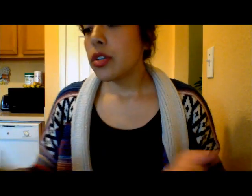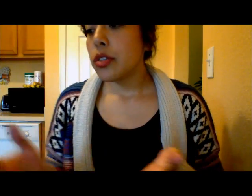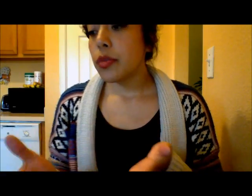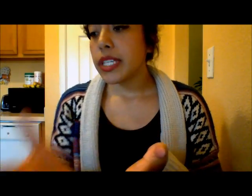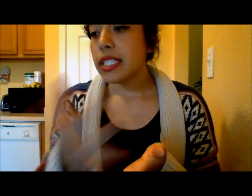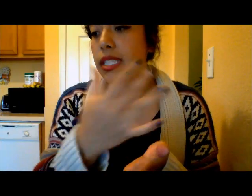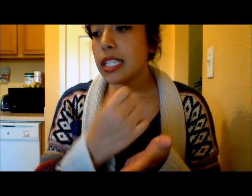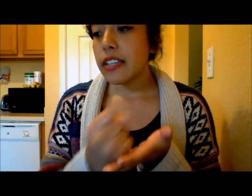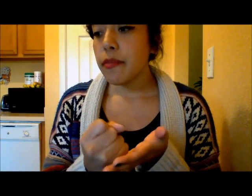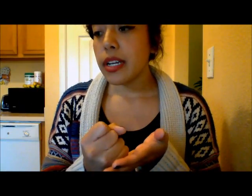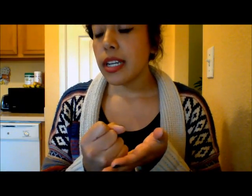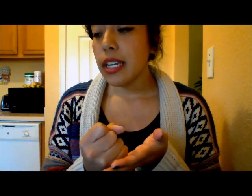To receive money,